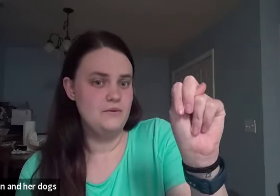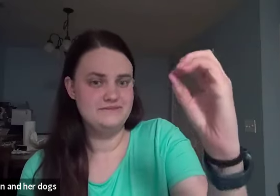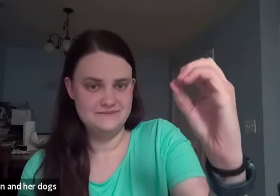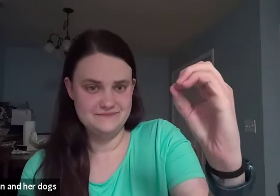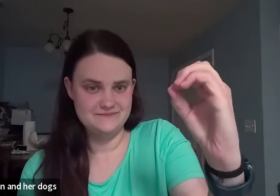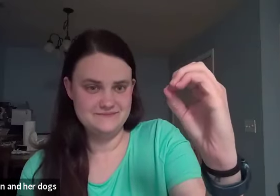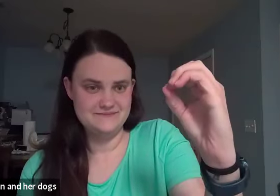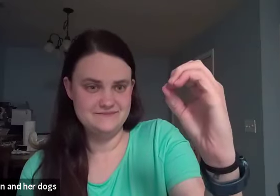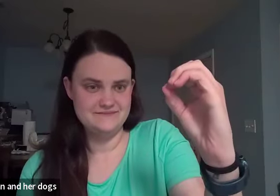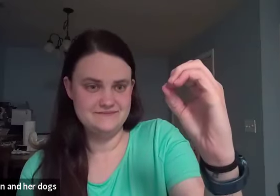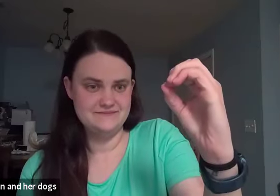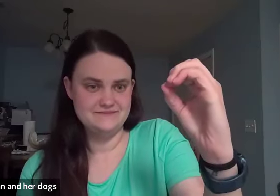O,